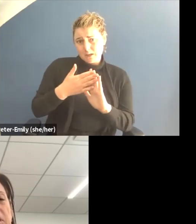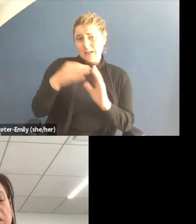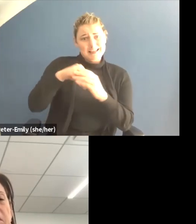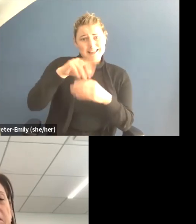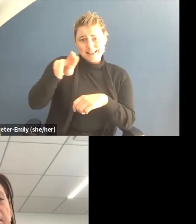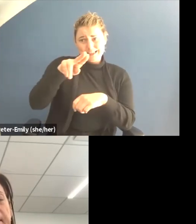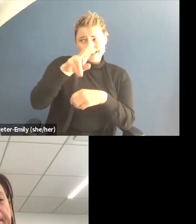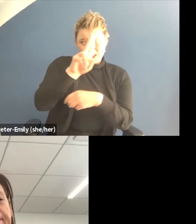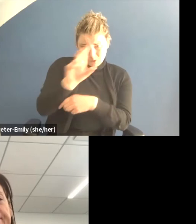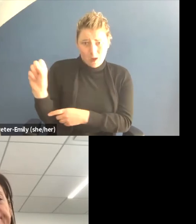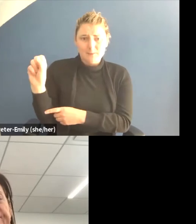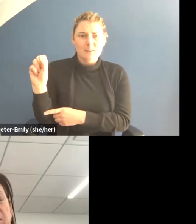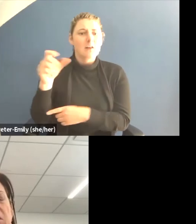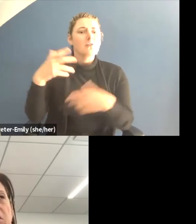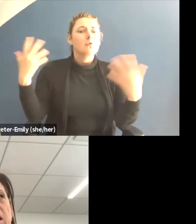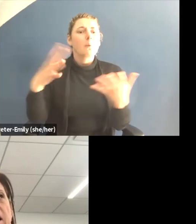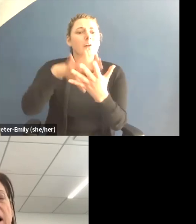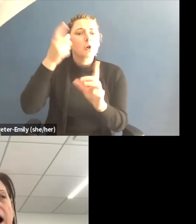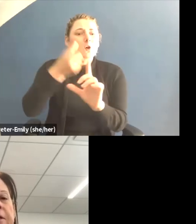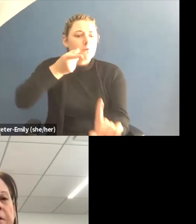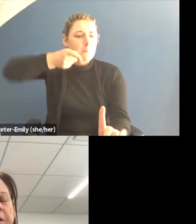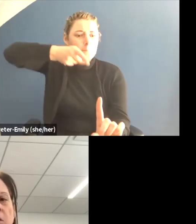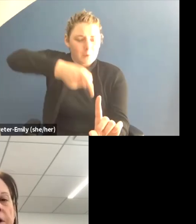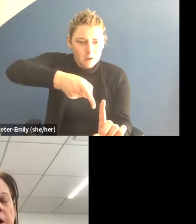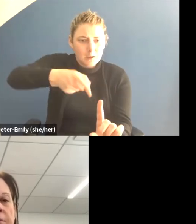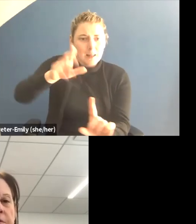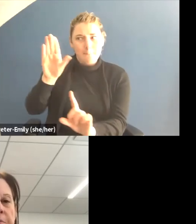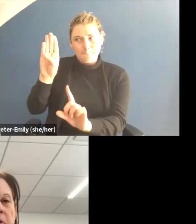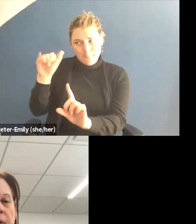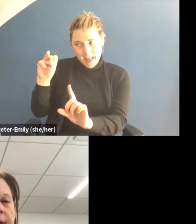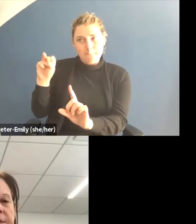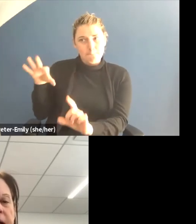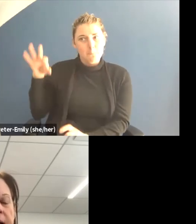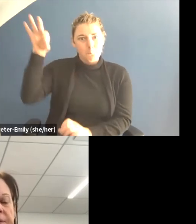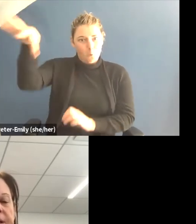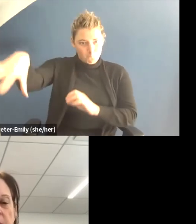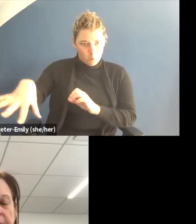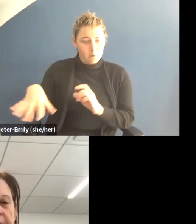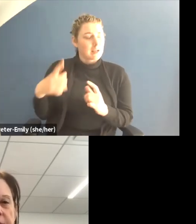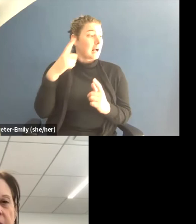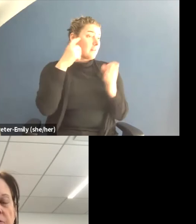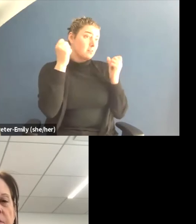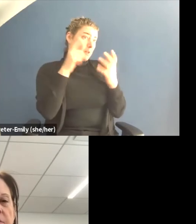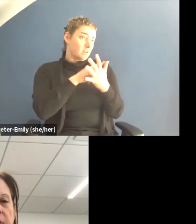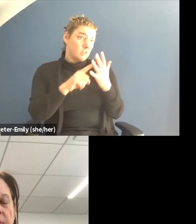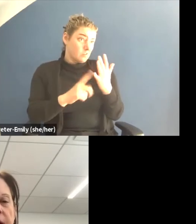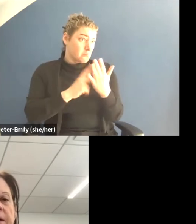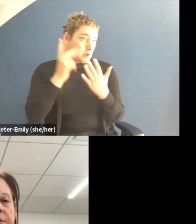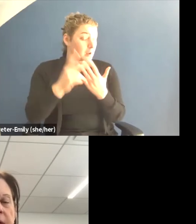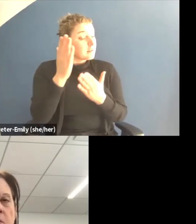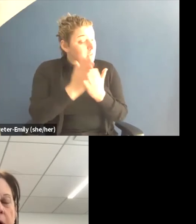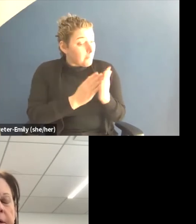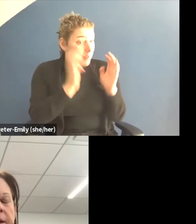that BAM put forward? Well, I think that there were a number of programs. Some were in the education